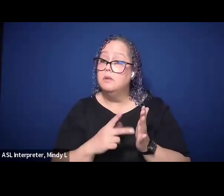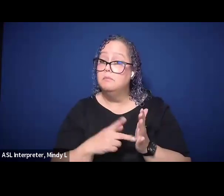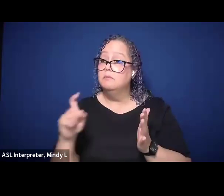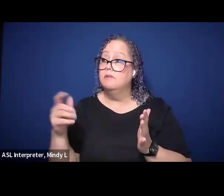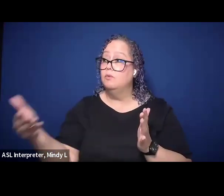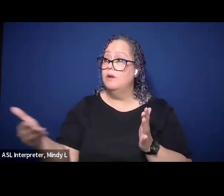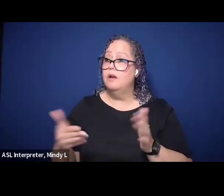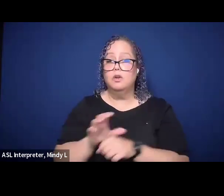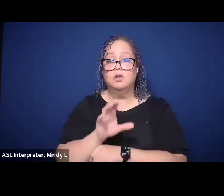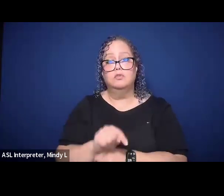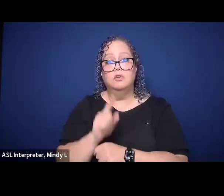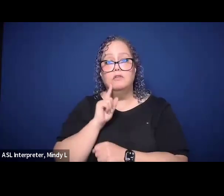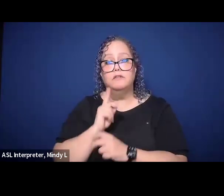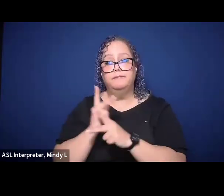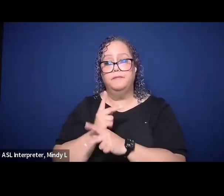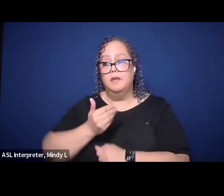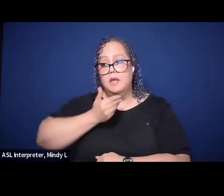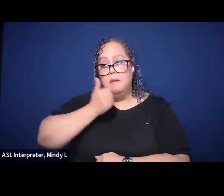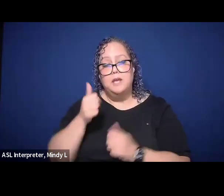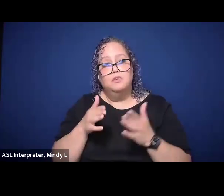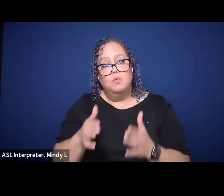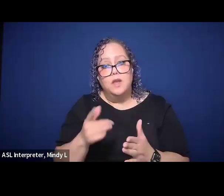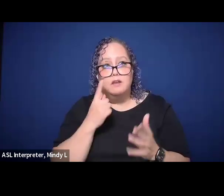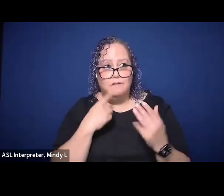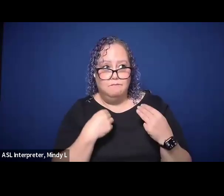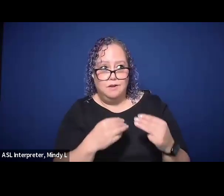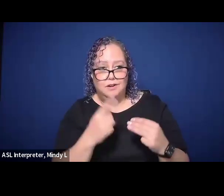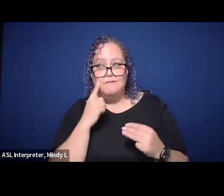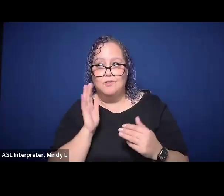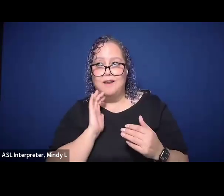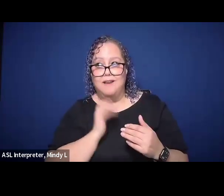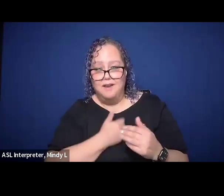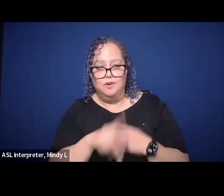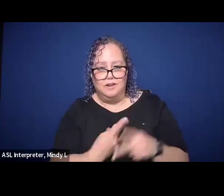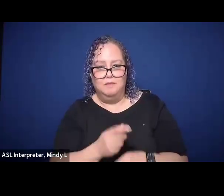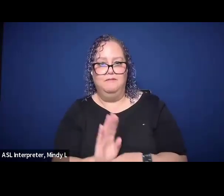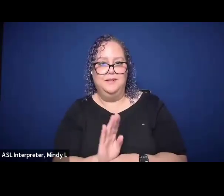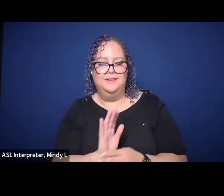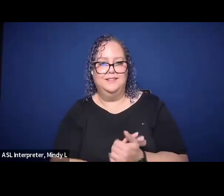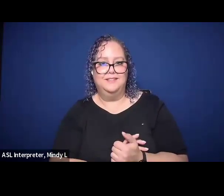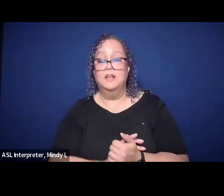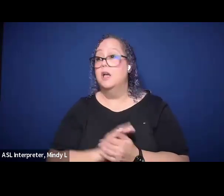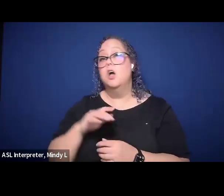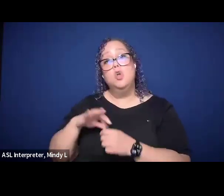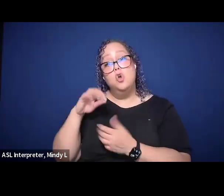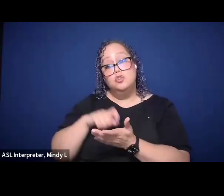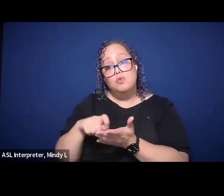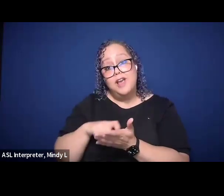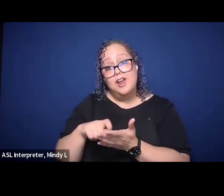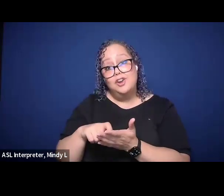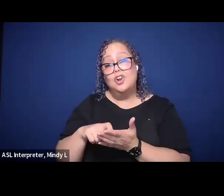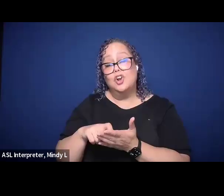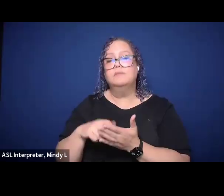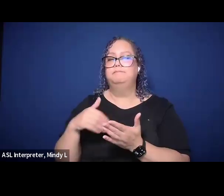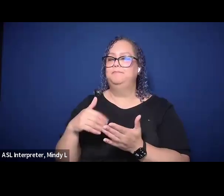determine the best ways to market for our type of business. For me as a ghostwriter, networking opportunities are really